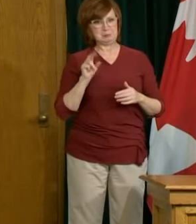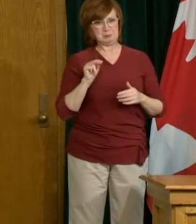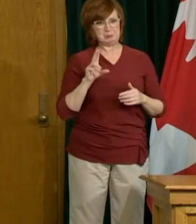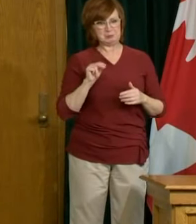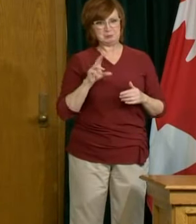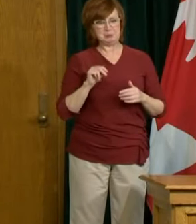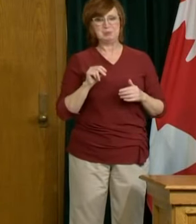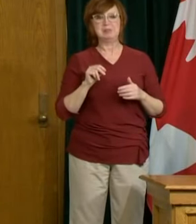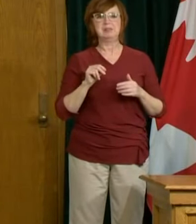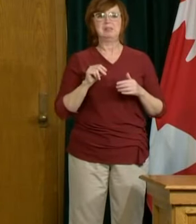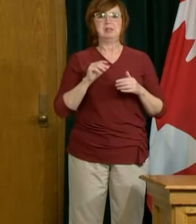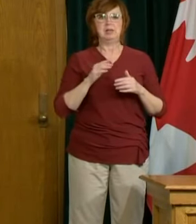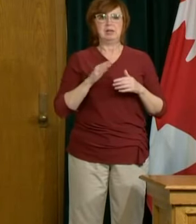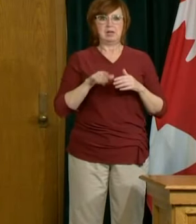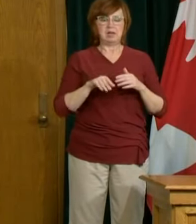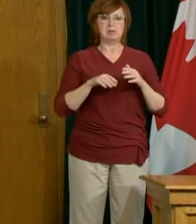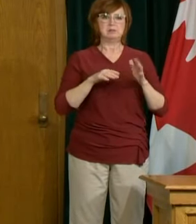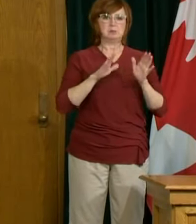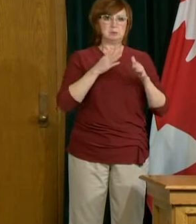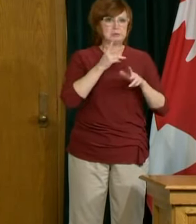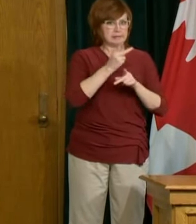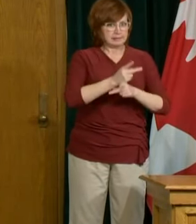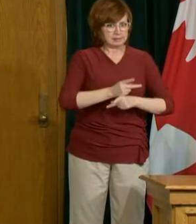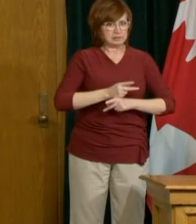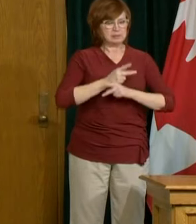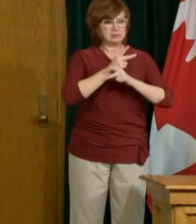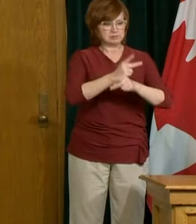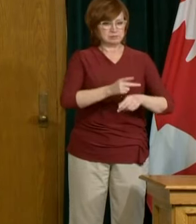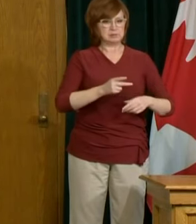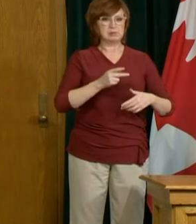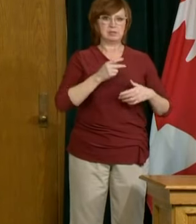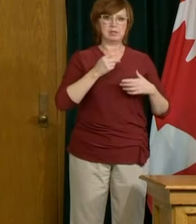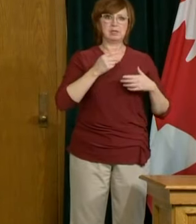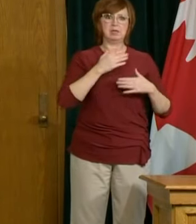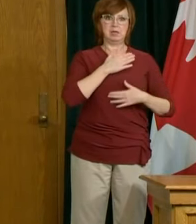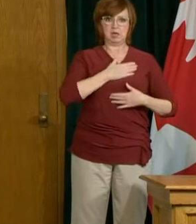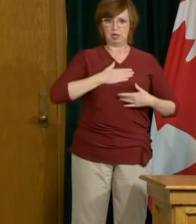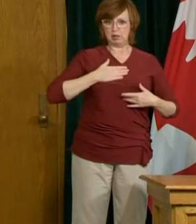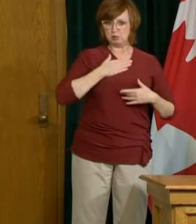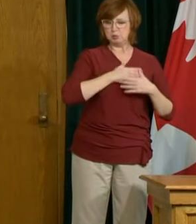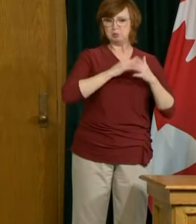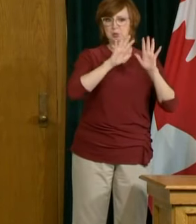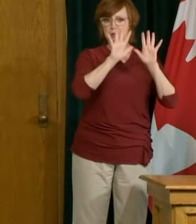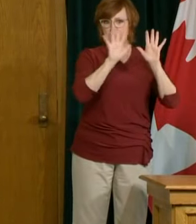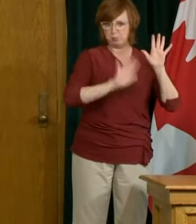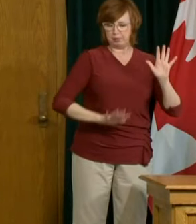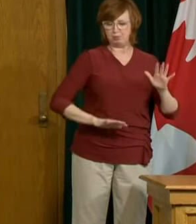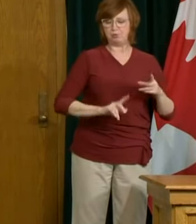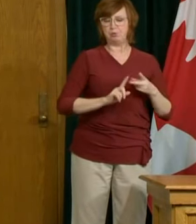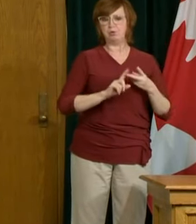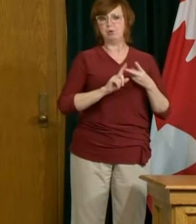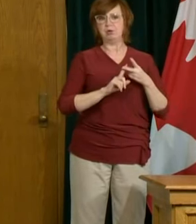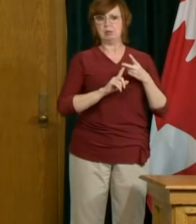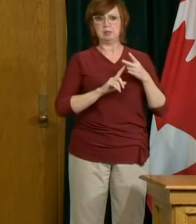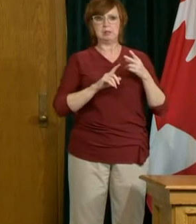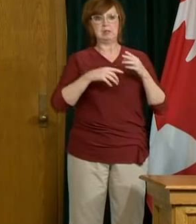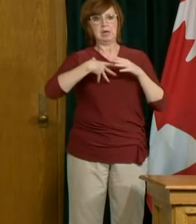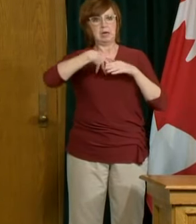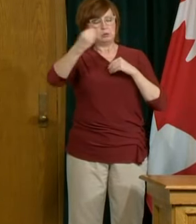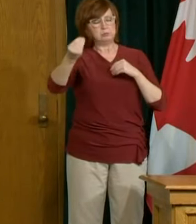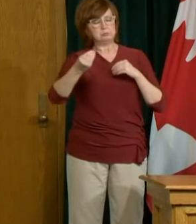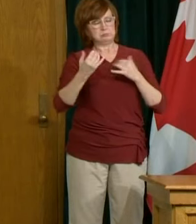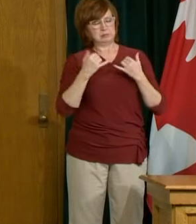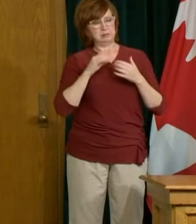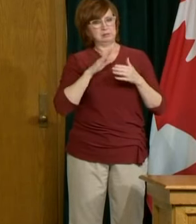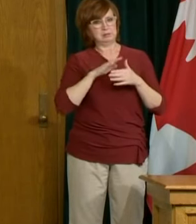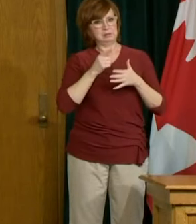summer weather, or if we go for some allowed services in phase one, mostly medical